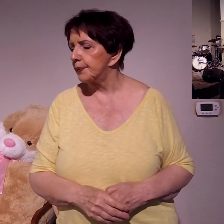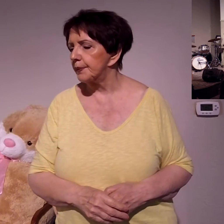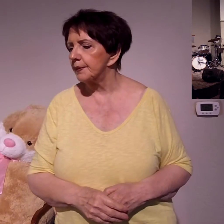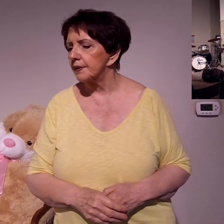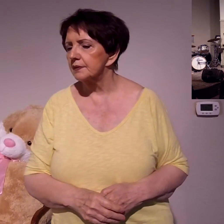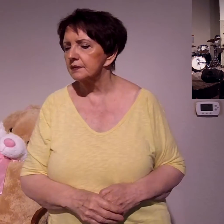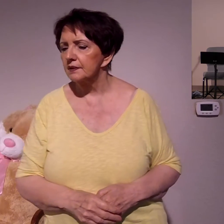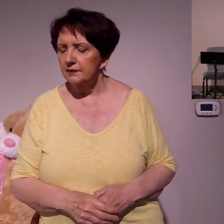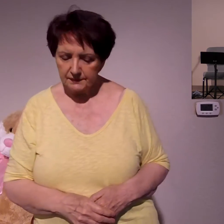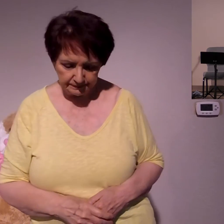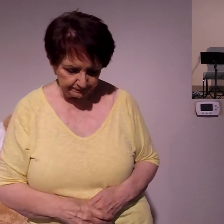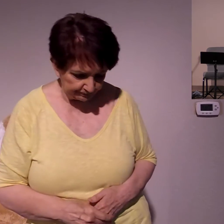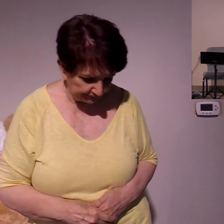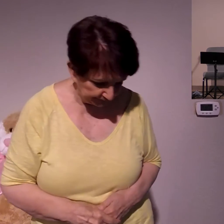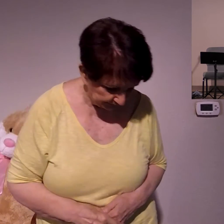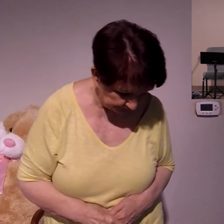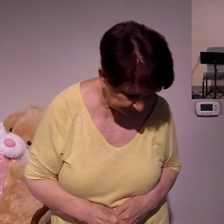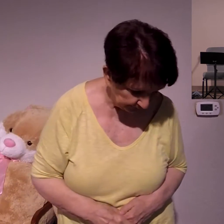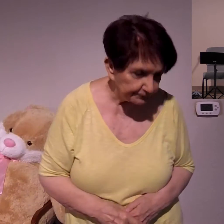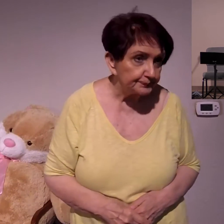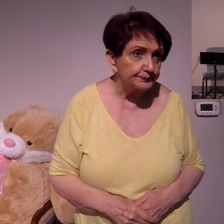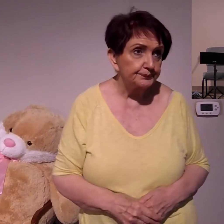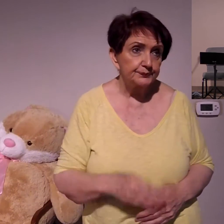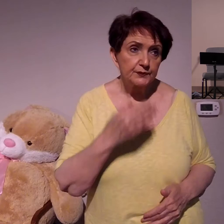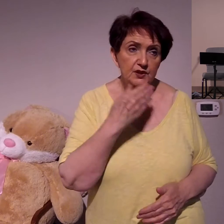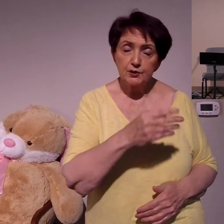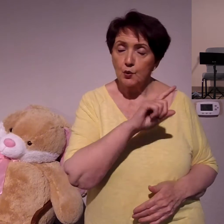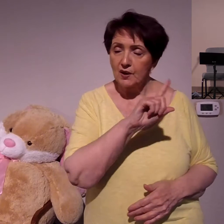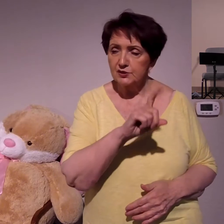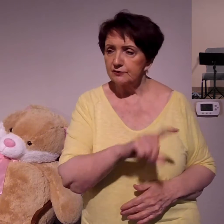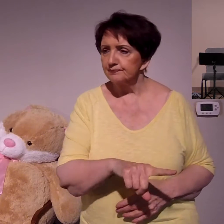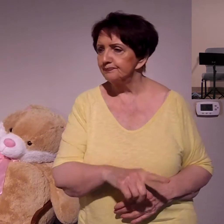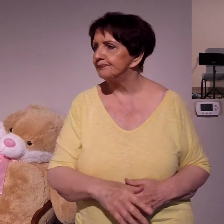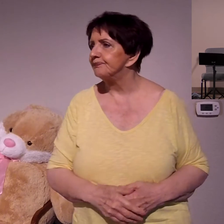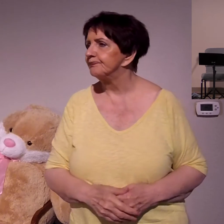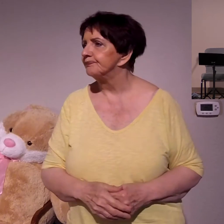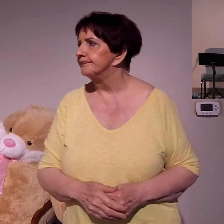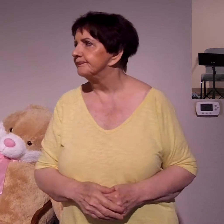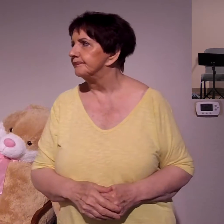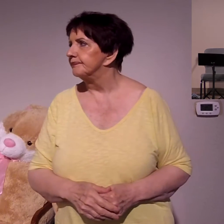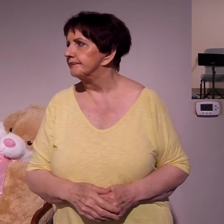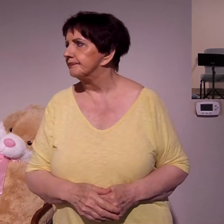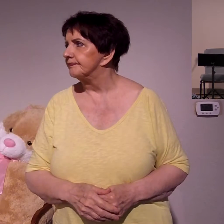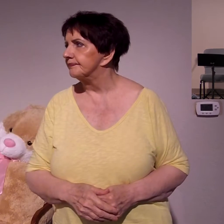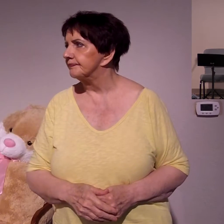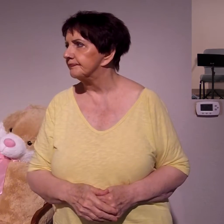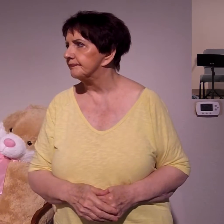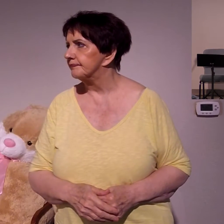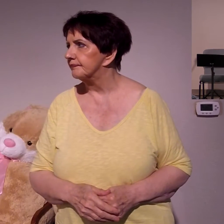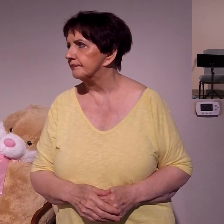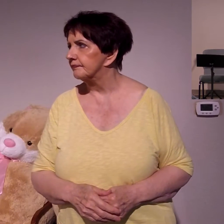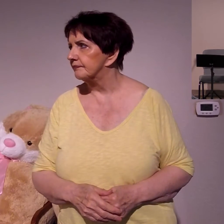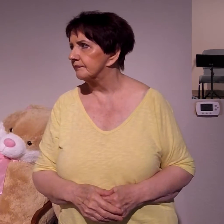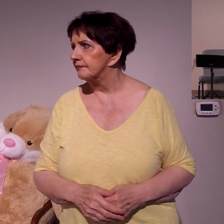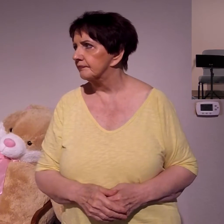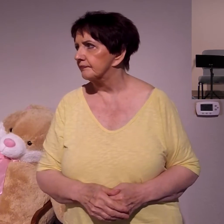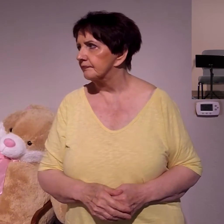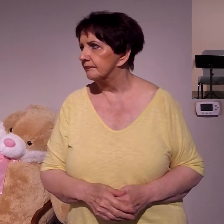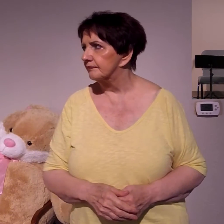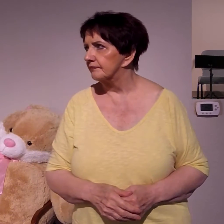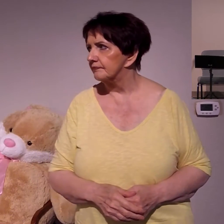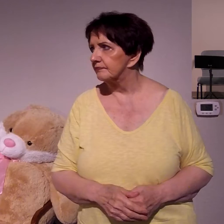Because It's a great question. Yeah, it's a great question. I'm now blessed. It's not the only time, but I'm